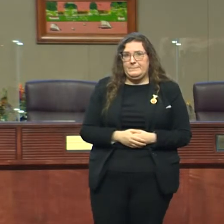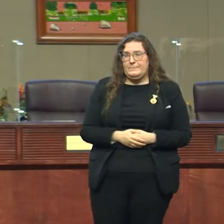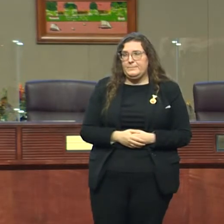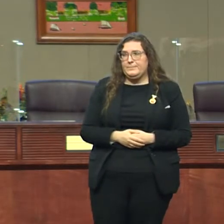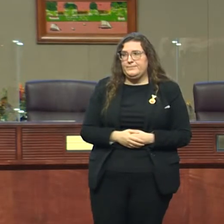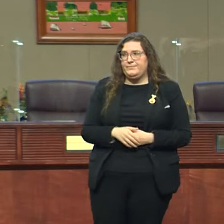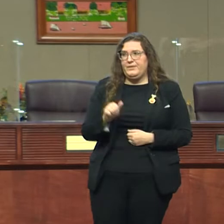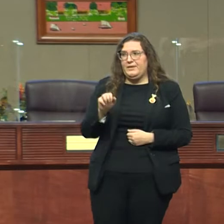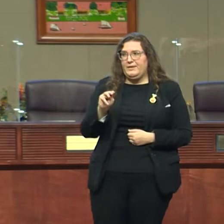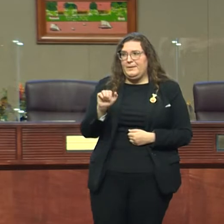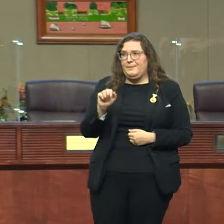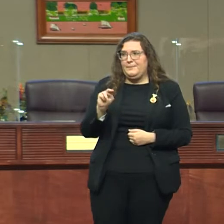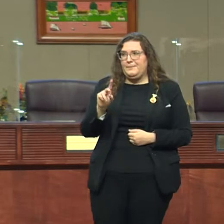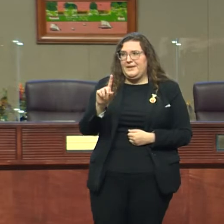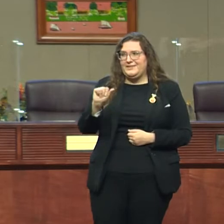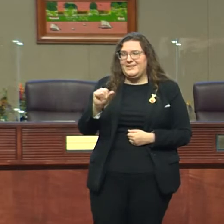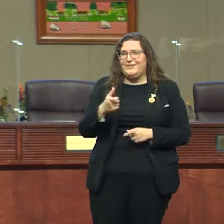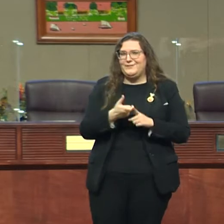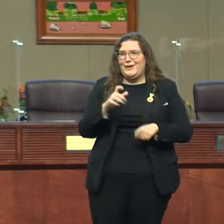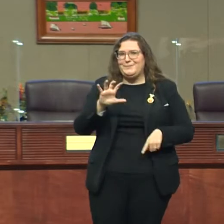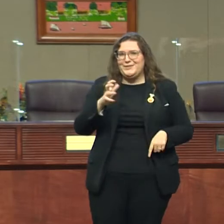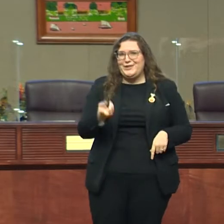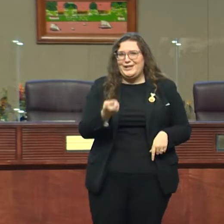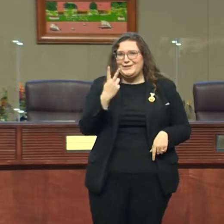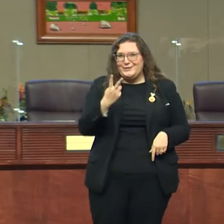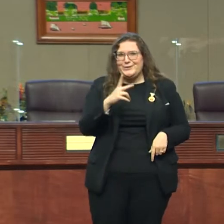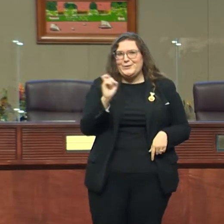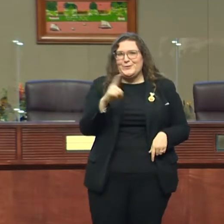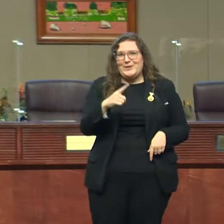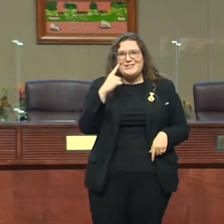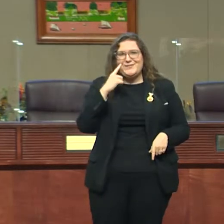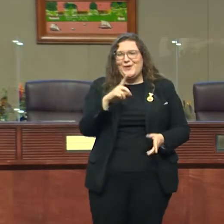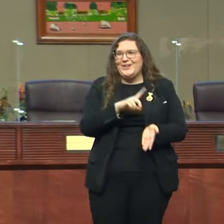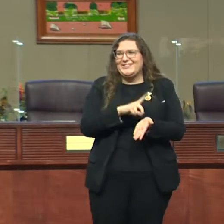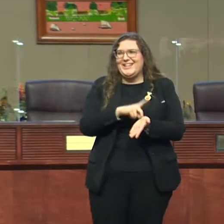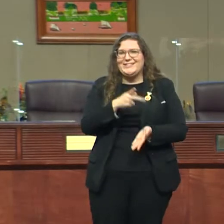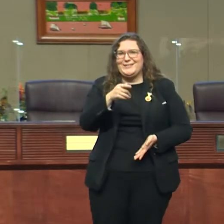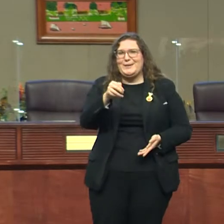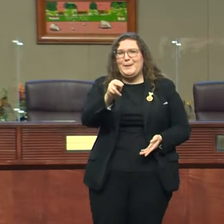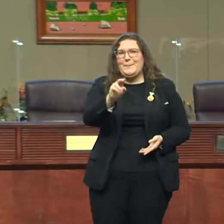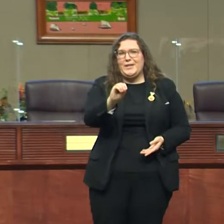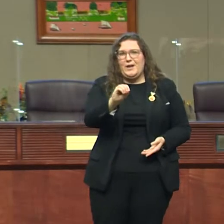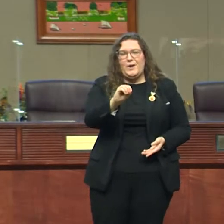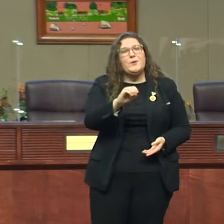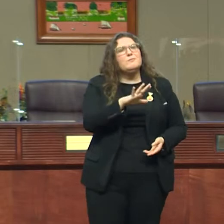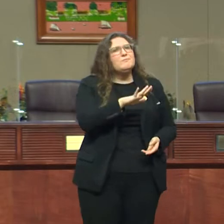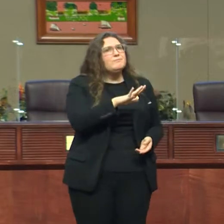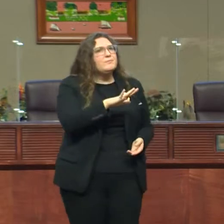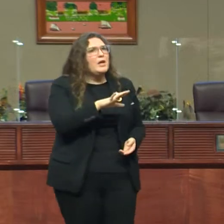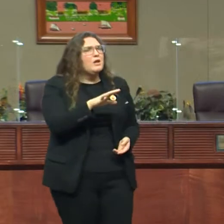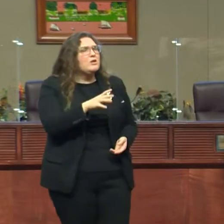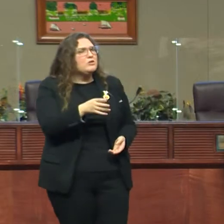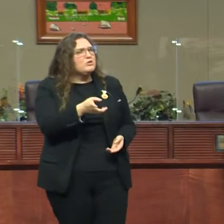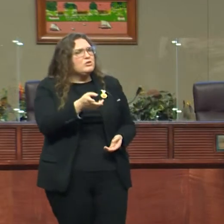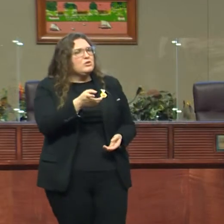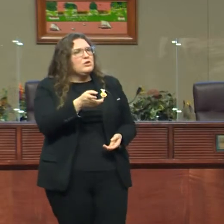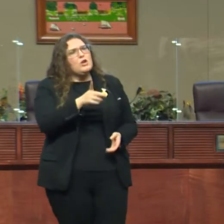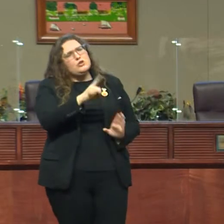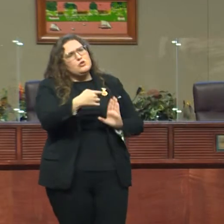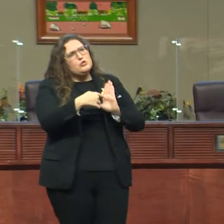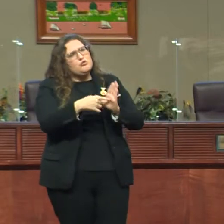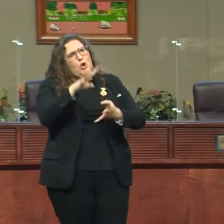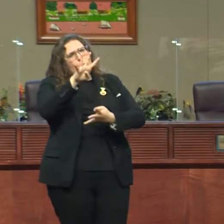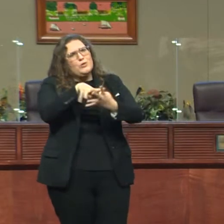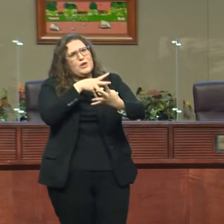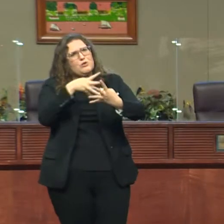Amanda Dukes from Channel 2, and this question is for Dr. Pino. Dr. Pino, I was fascinated when you showed that graphic, and I think for the first